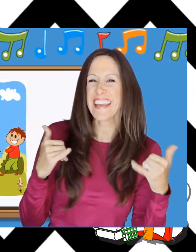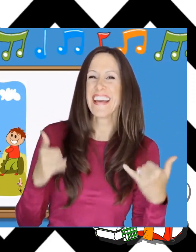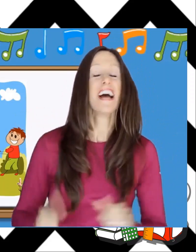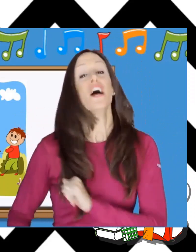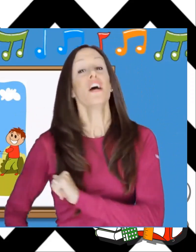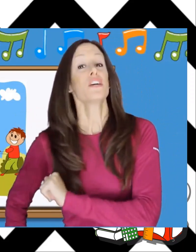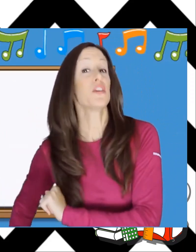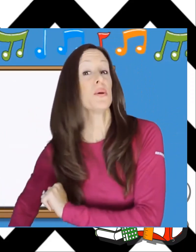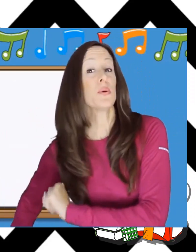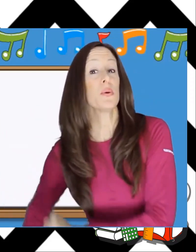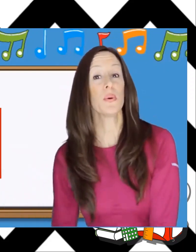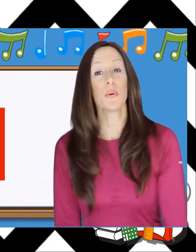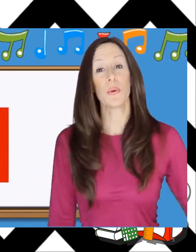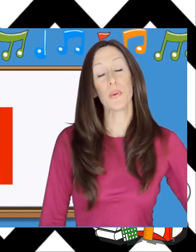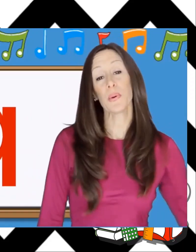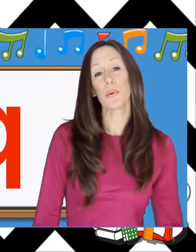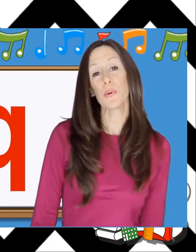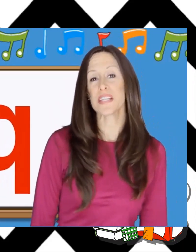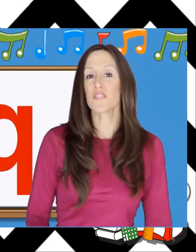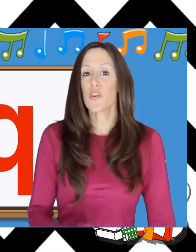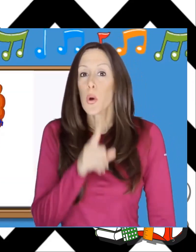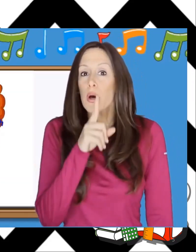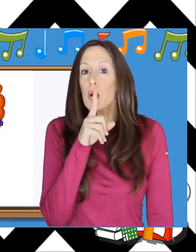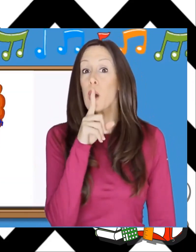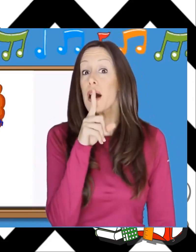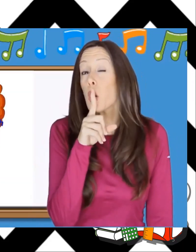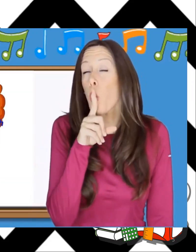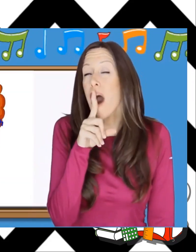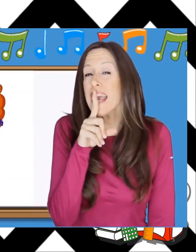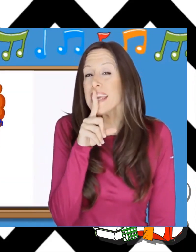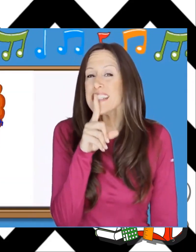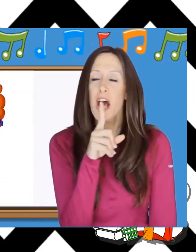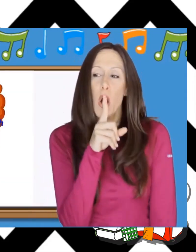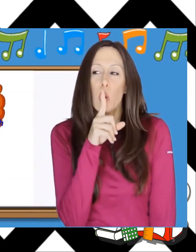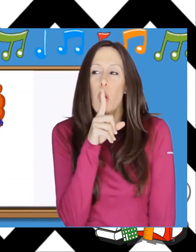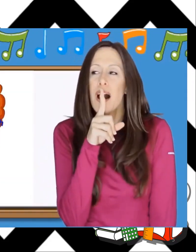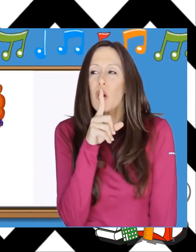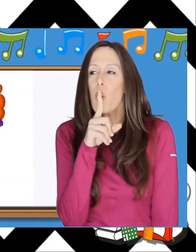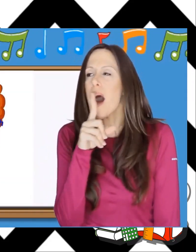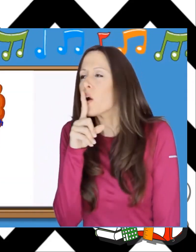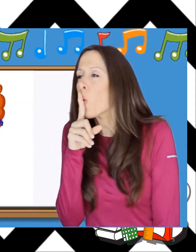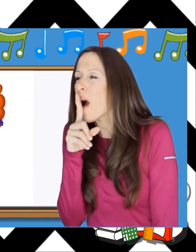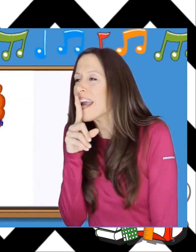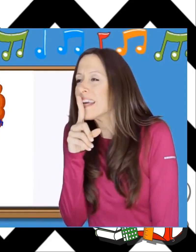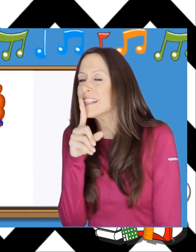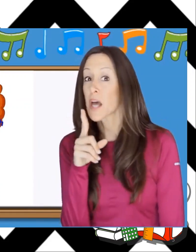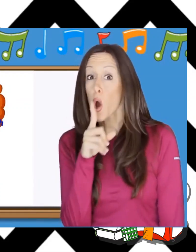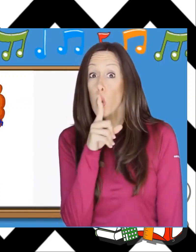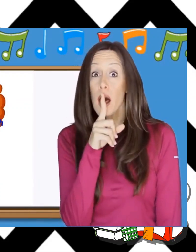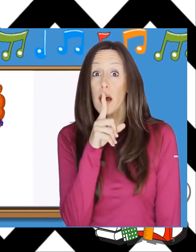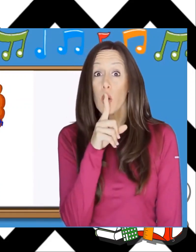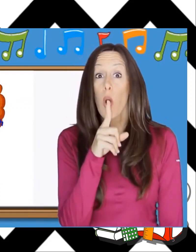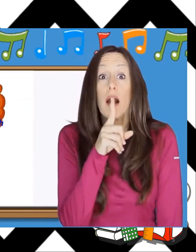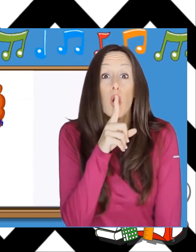play. Q is for quiet,